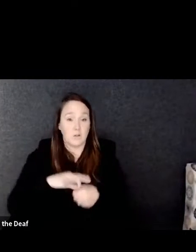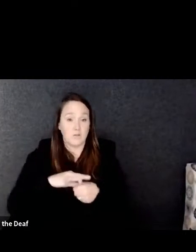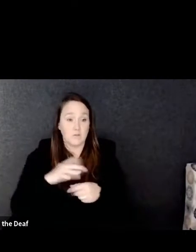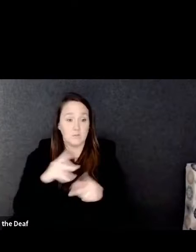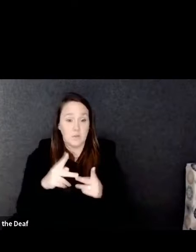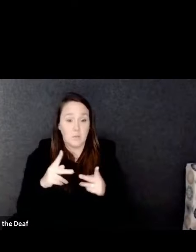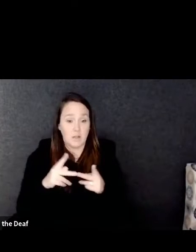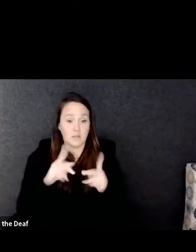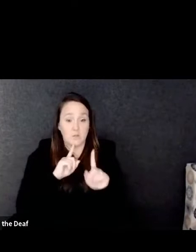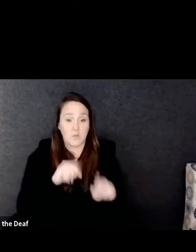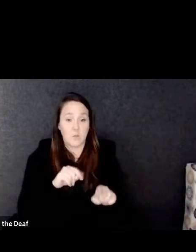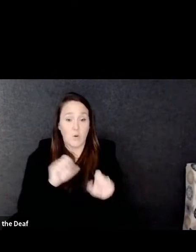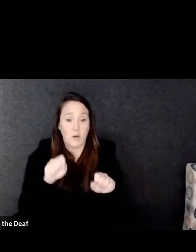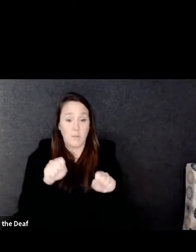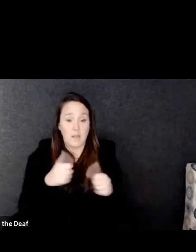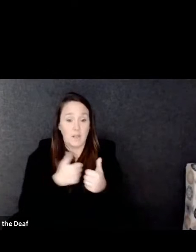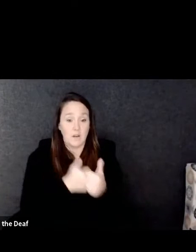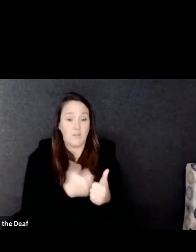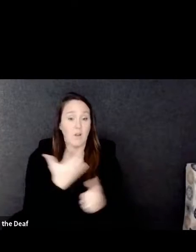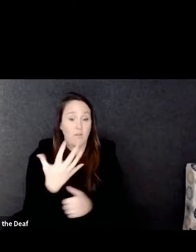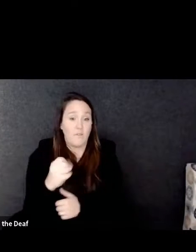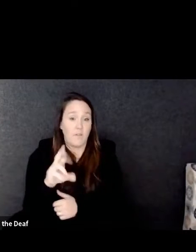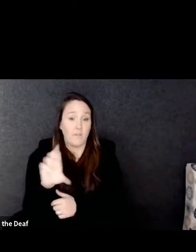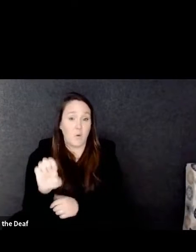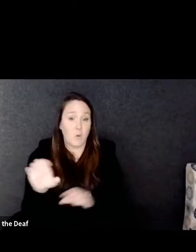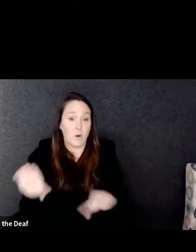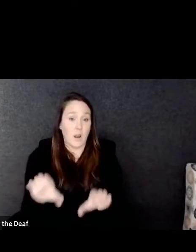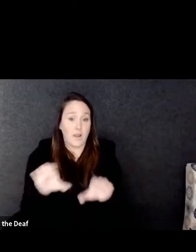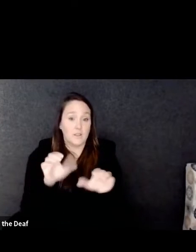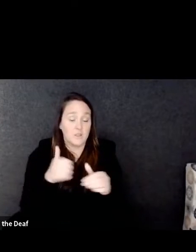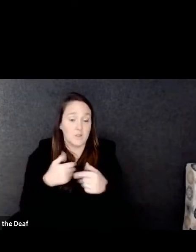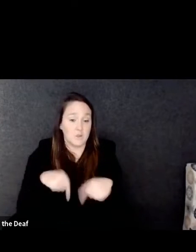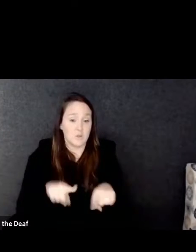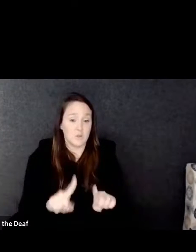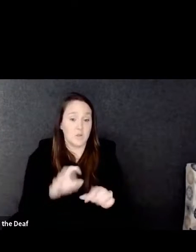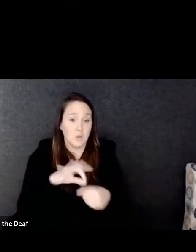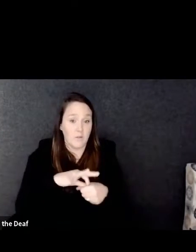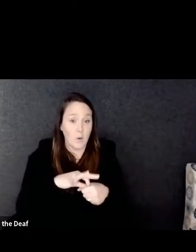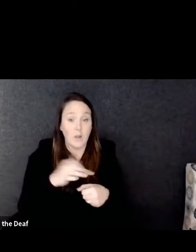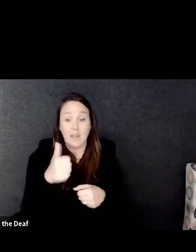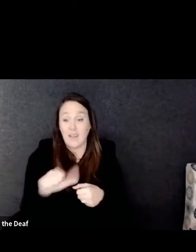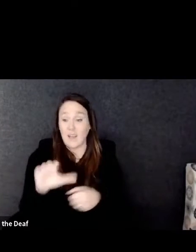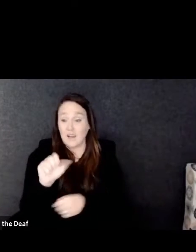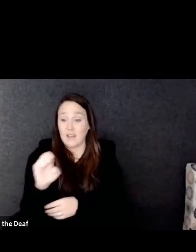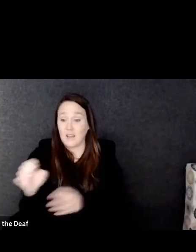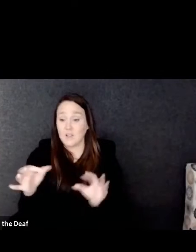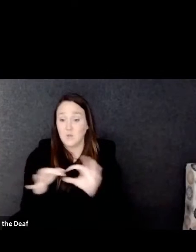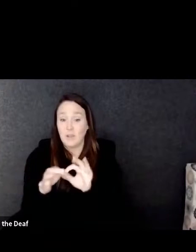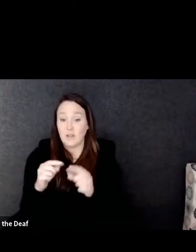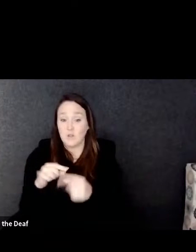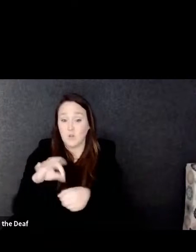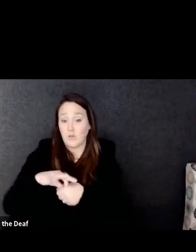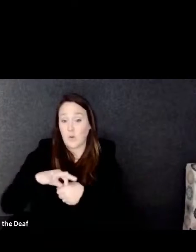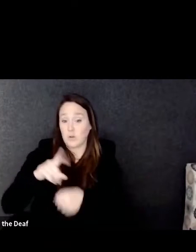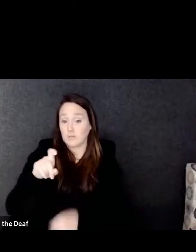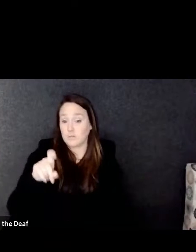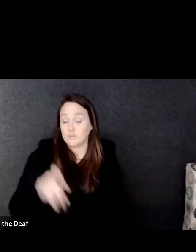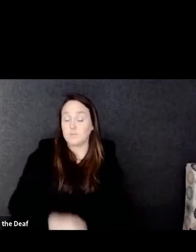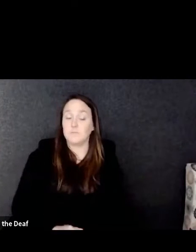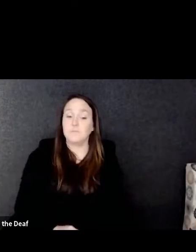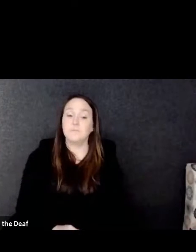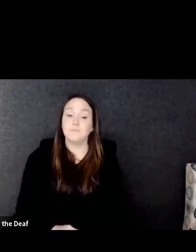their ability to follow the 5 core actions during voting, and have any cases been linked to any Knox County polling places?